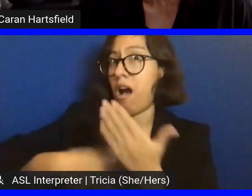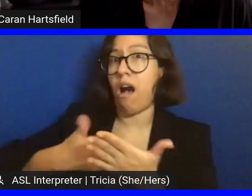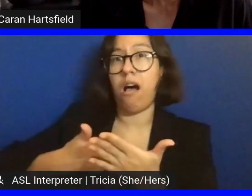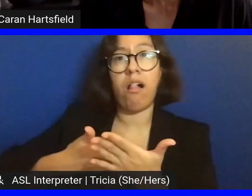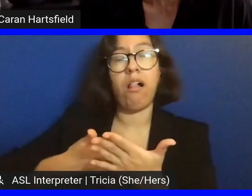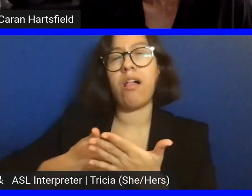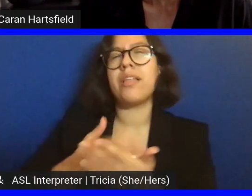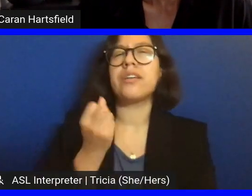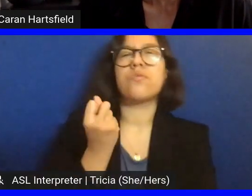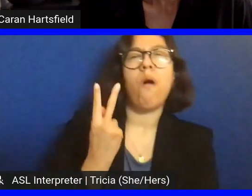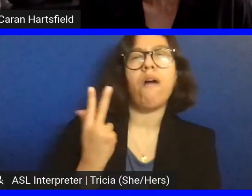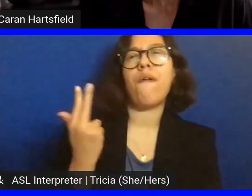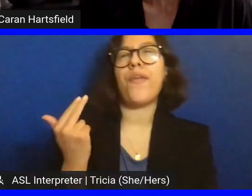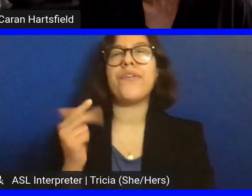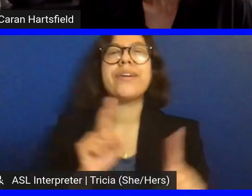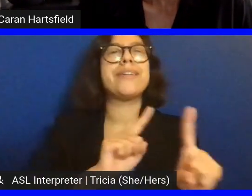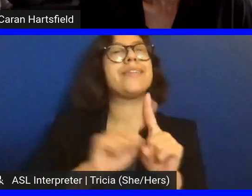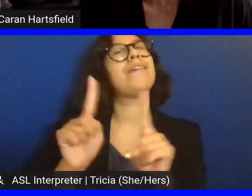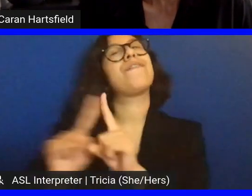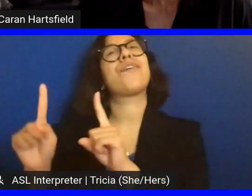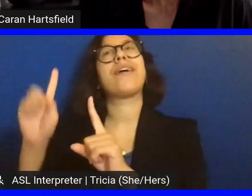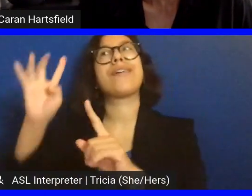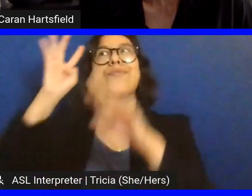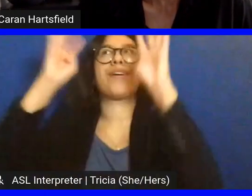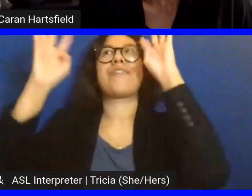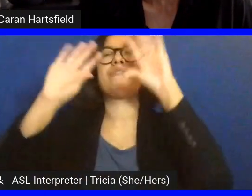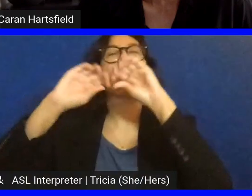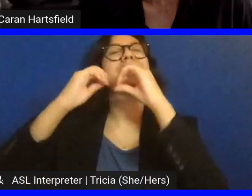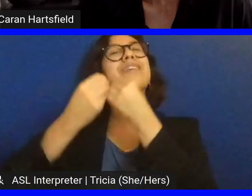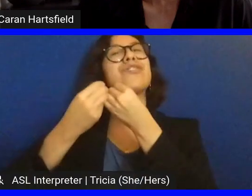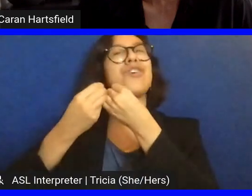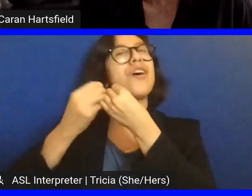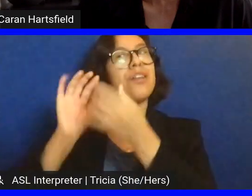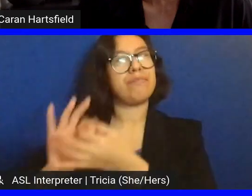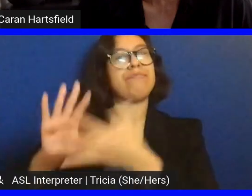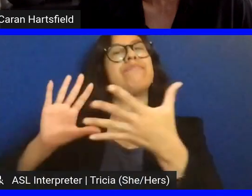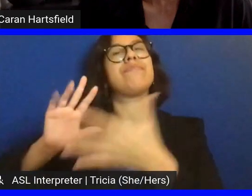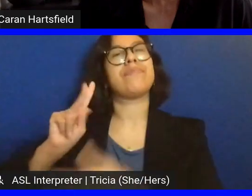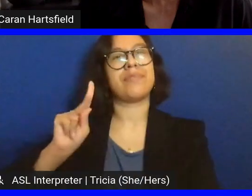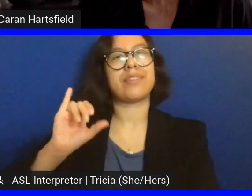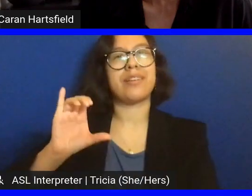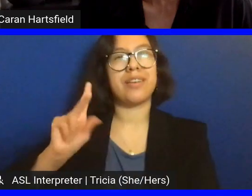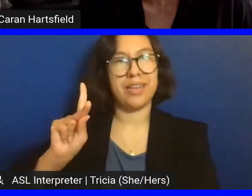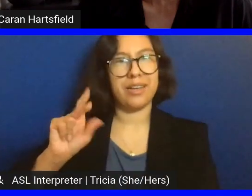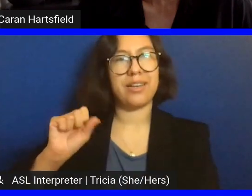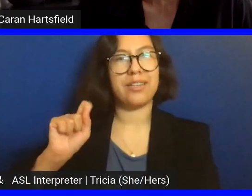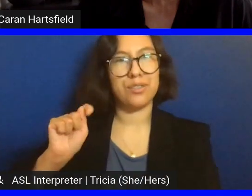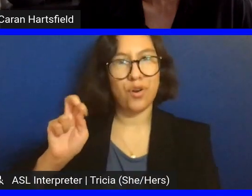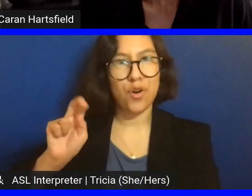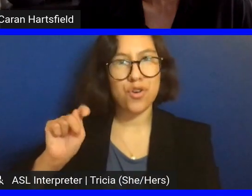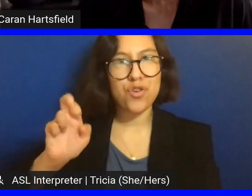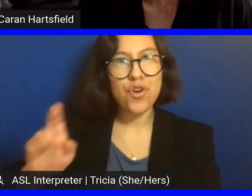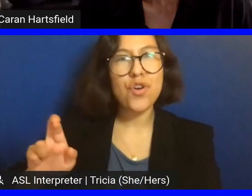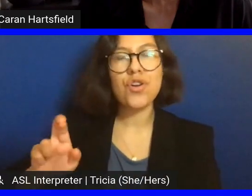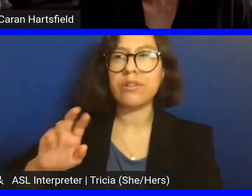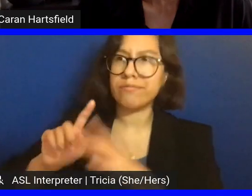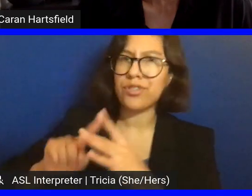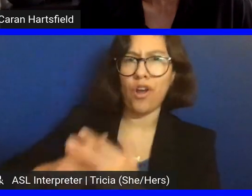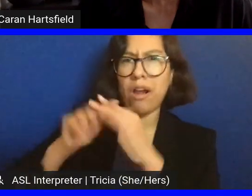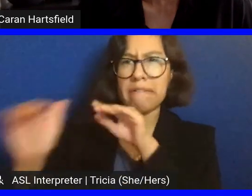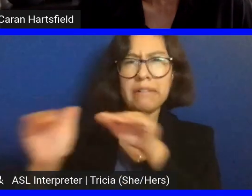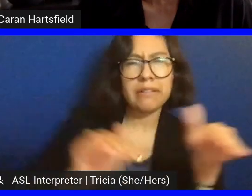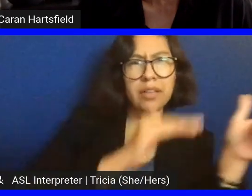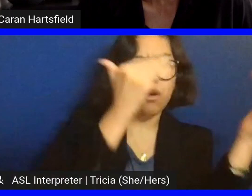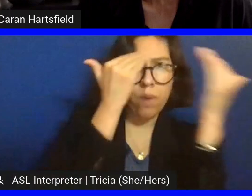like 12 or 13 different creative organizations that are launching a Kickstarter together to really raise awareness and funding